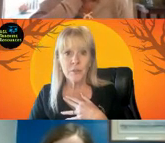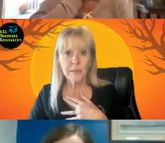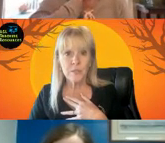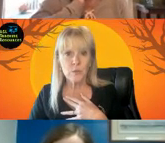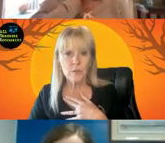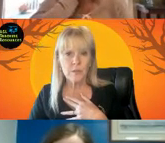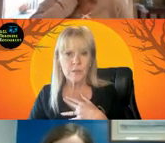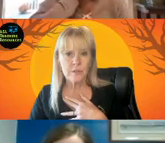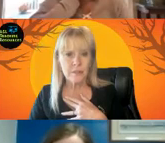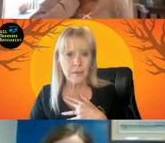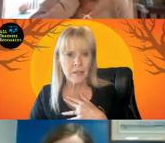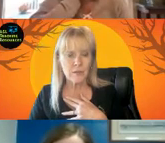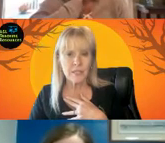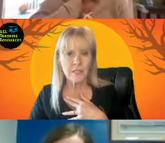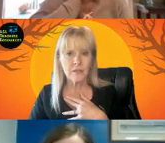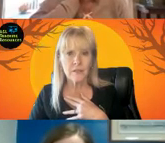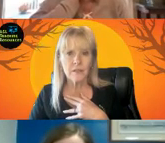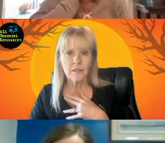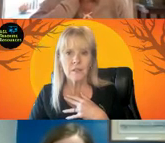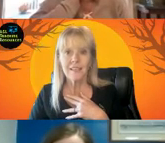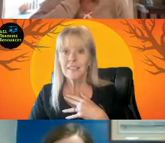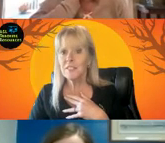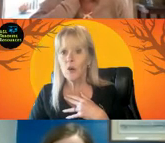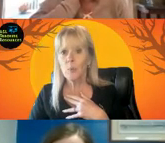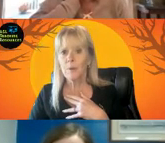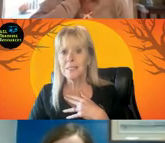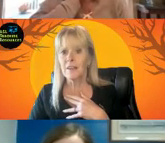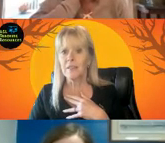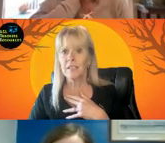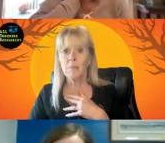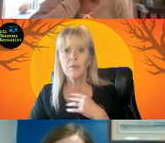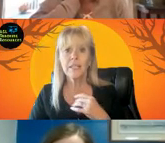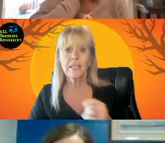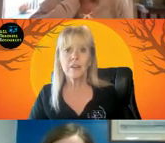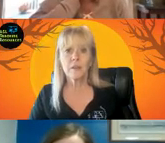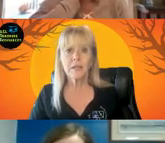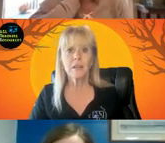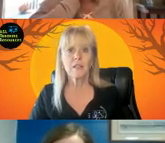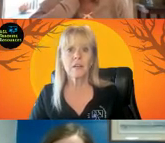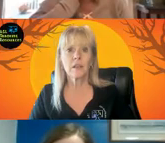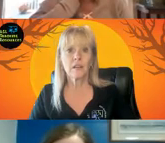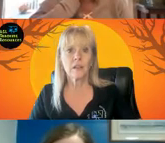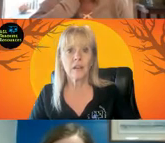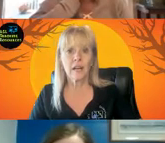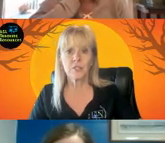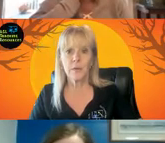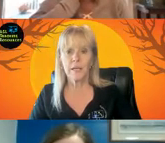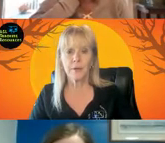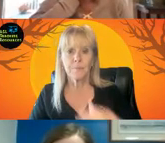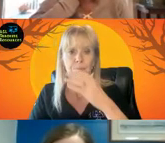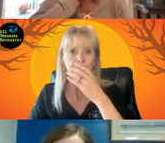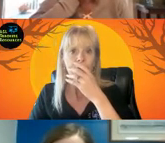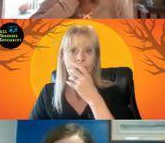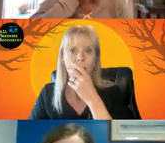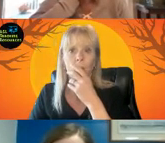Another free resource, let me close here. This is the whole purpose of it. Come over here, let me guide you right